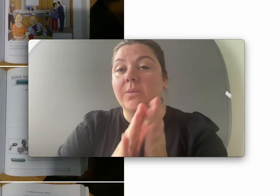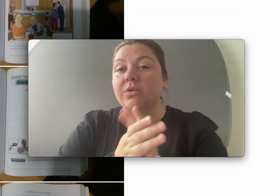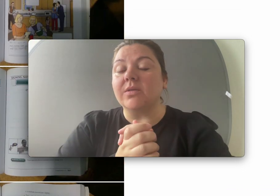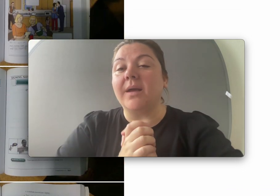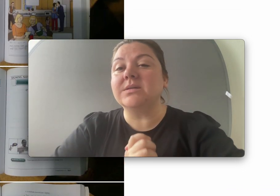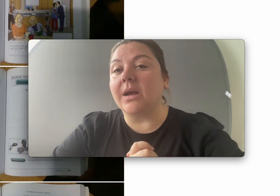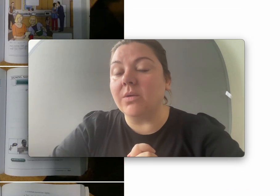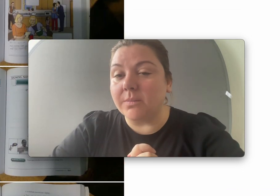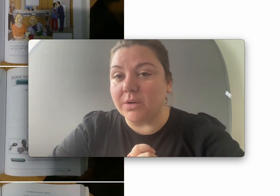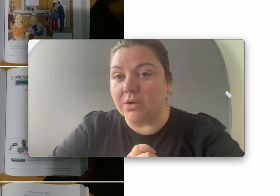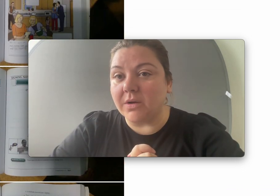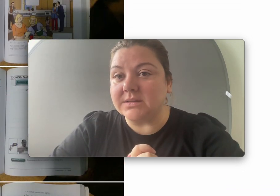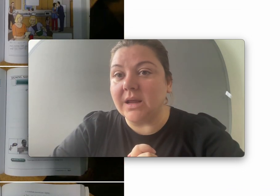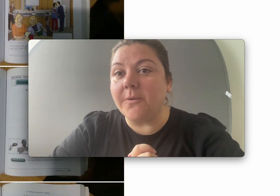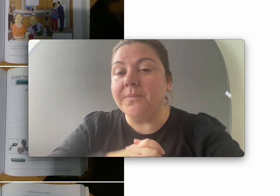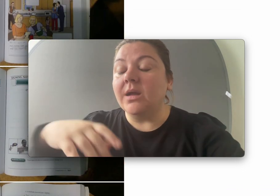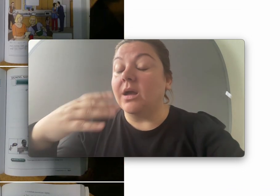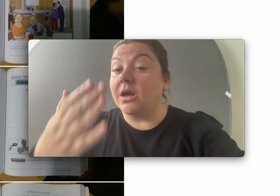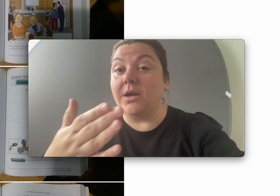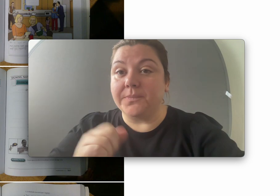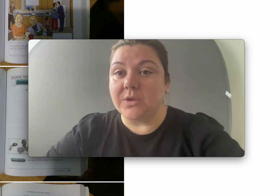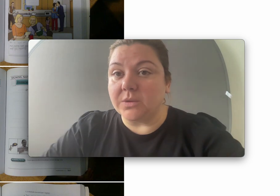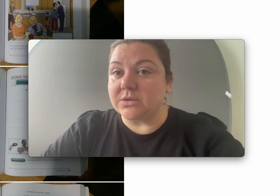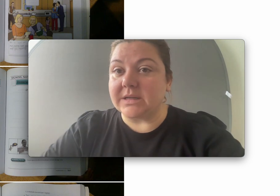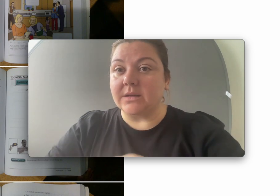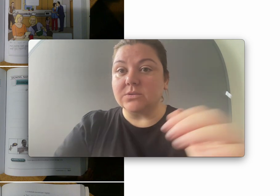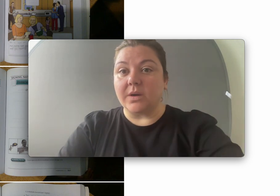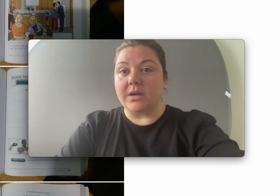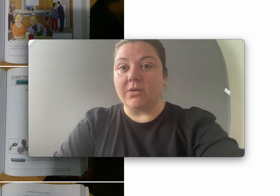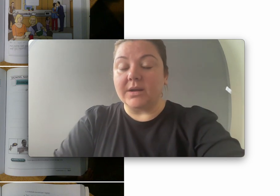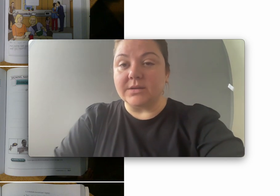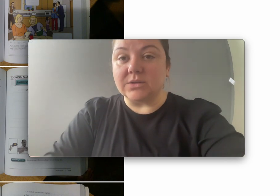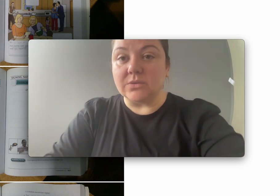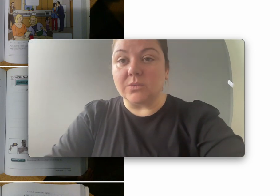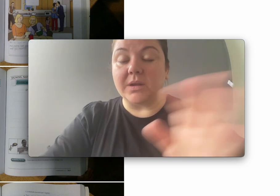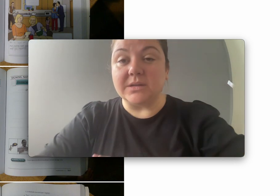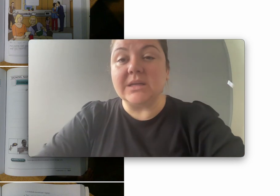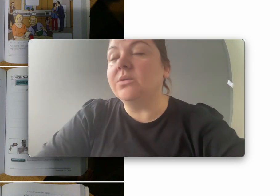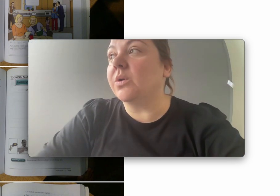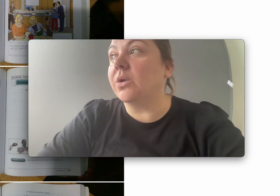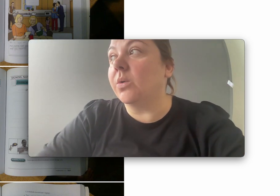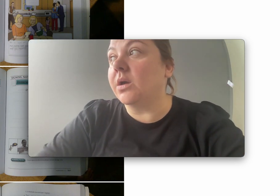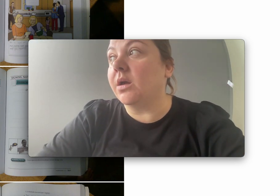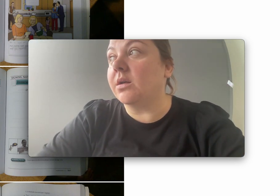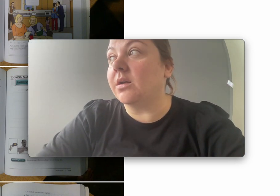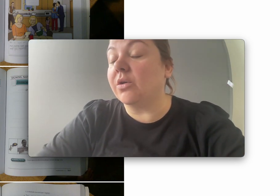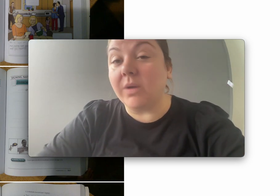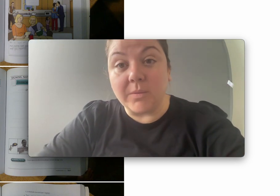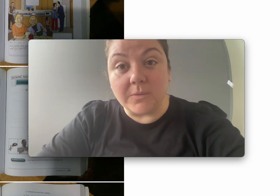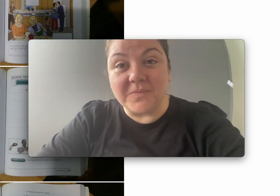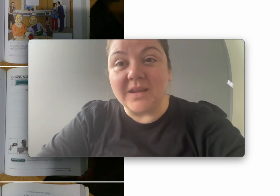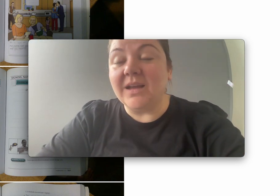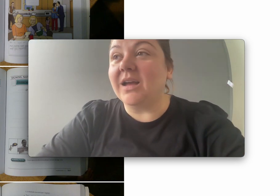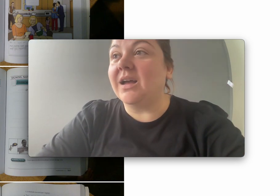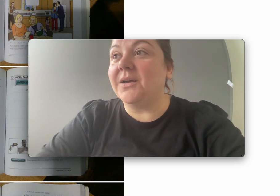We're all set with your labs. I will input your grades now. You understand why I graded you the way you did. We're going to work on